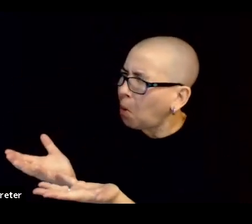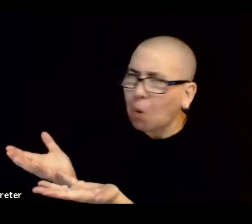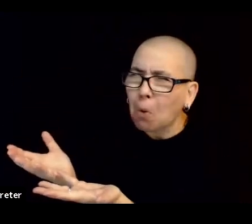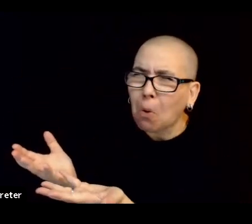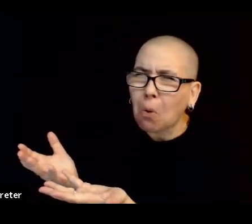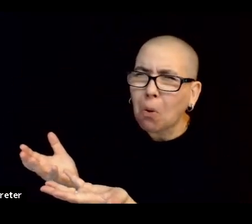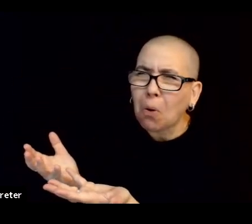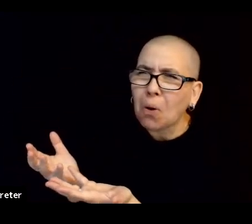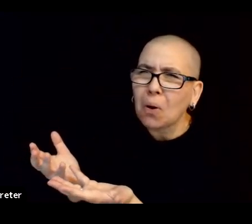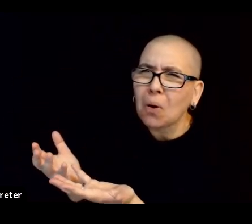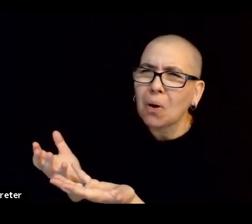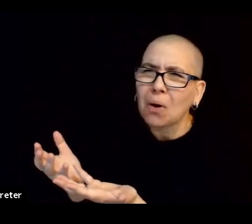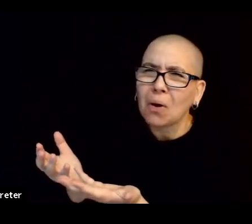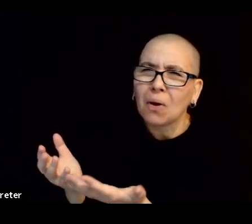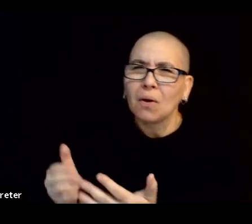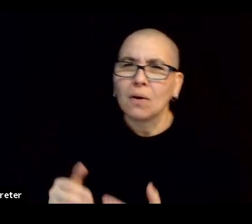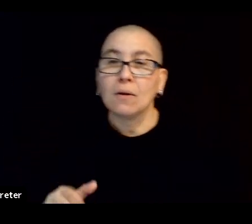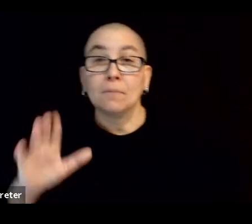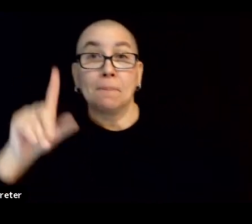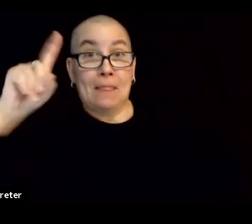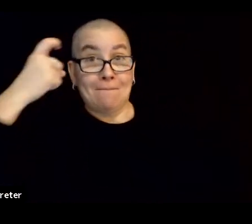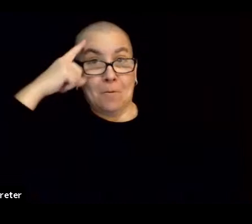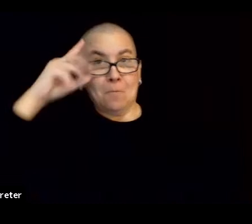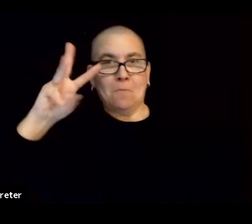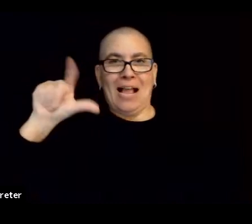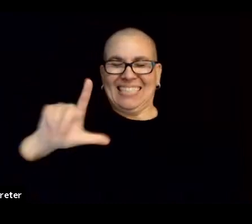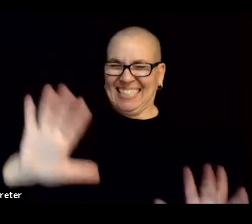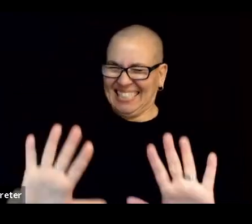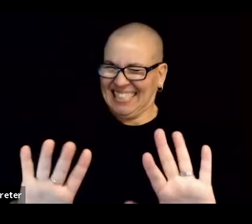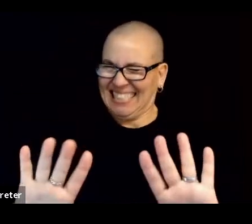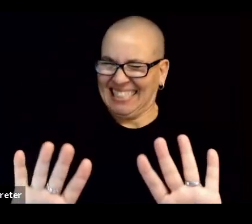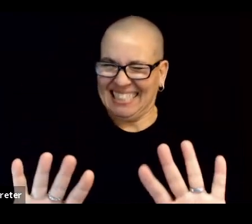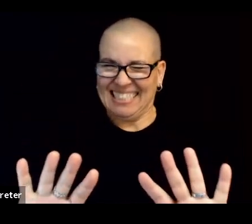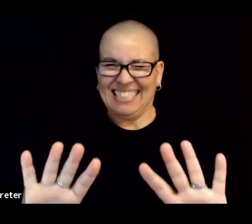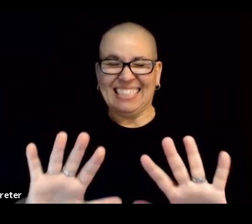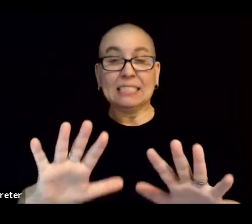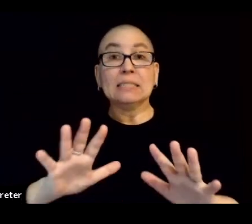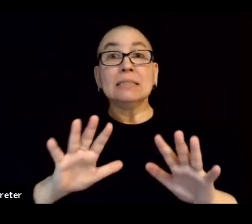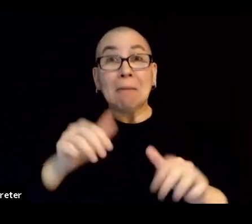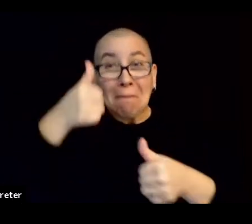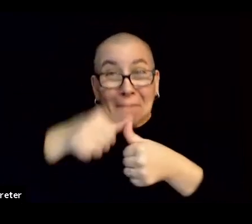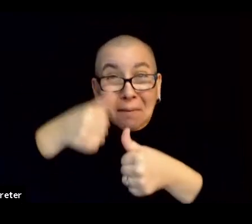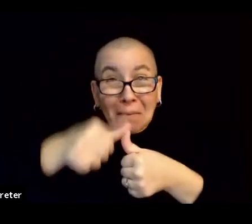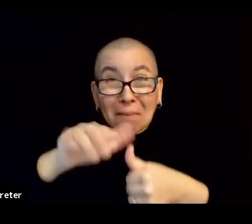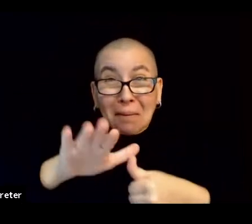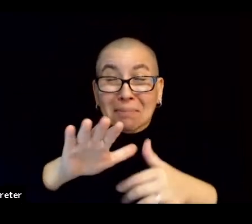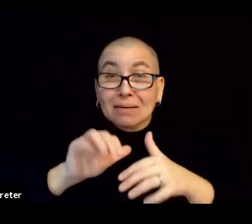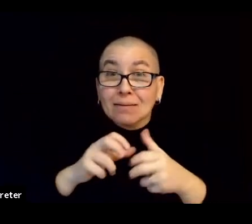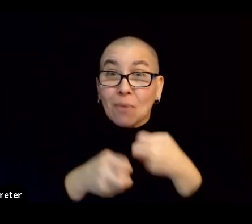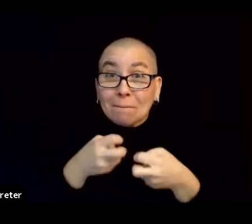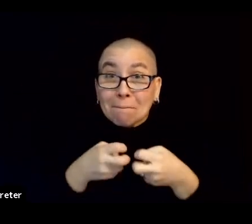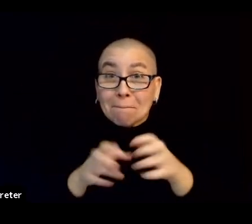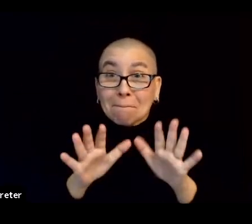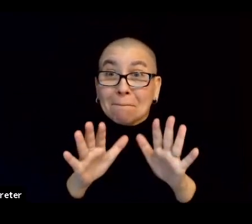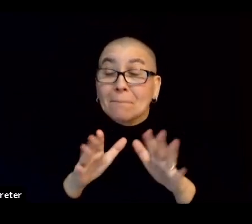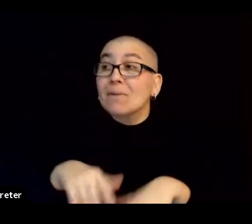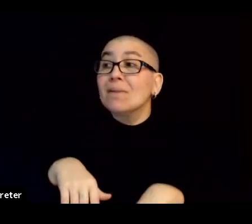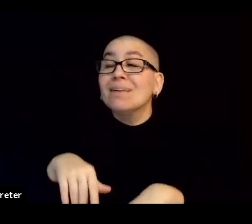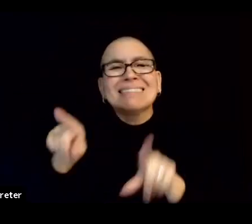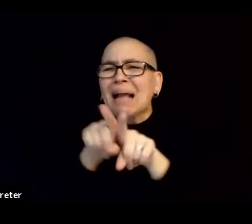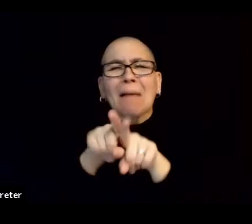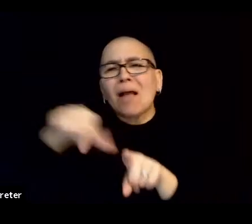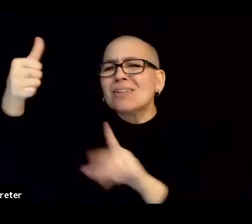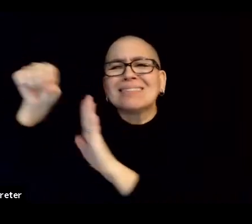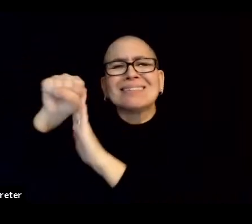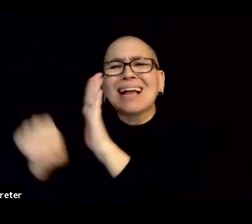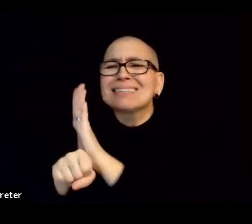crack those vials open unless you have the set number of people. So yes, it's logically, as I think Jan summed this up right, logically a lot of it